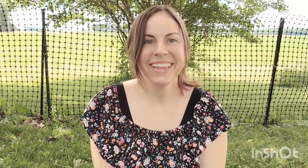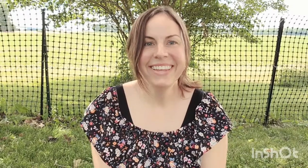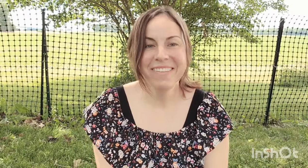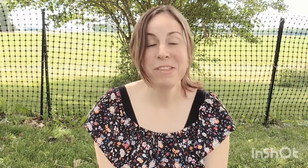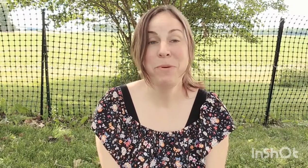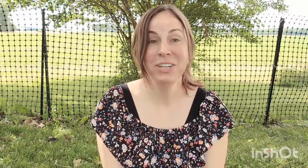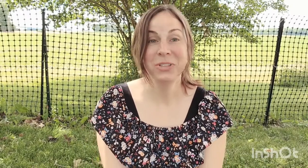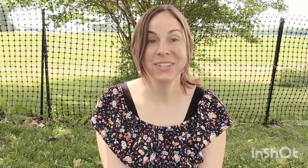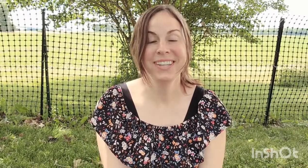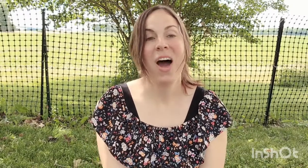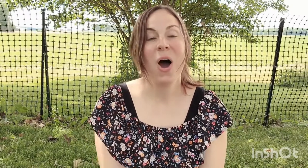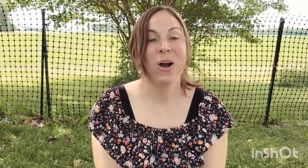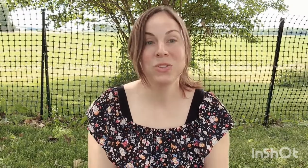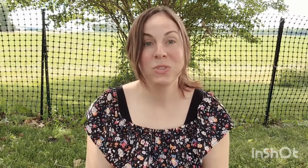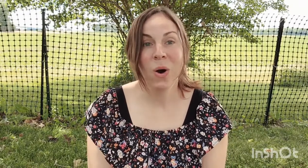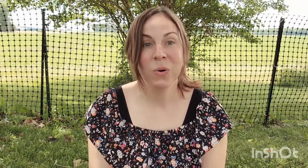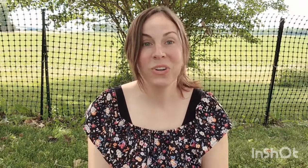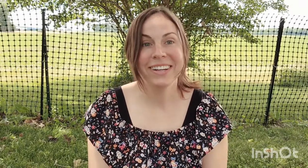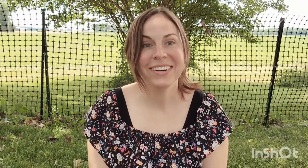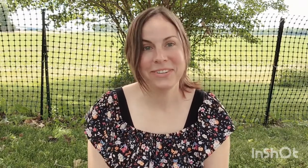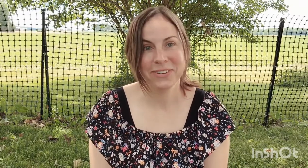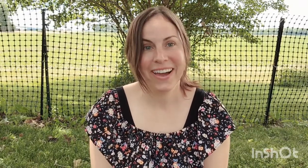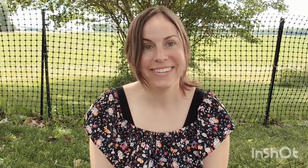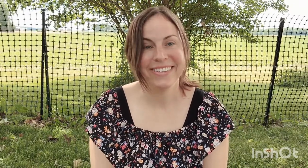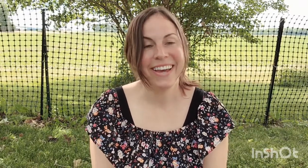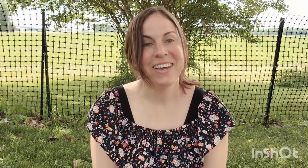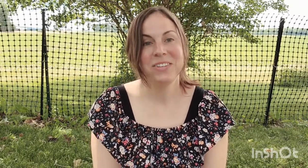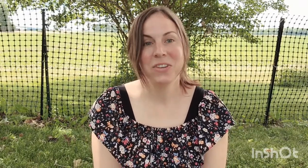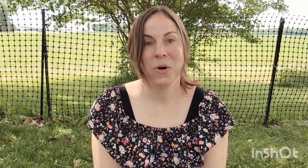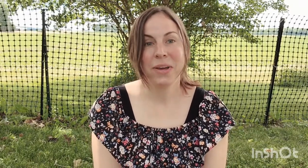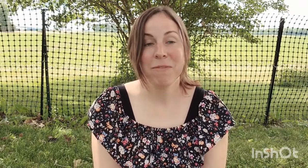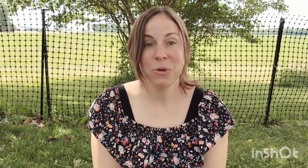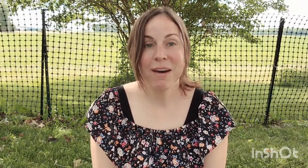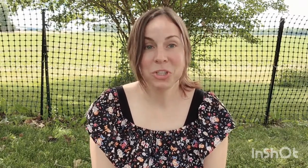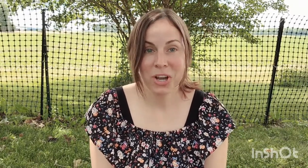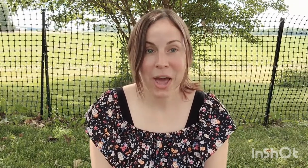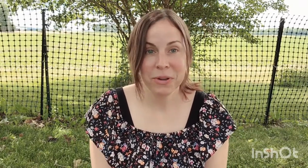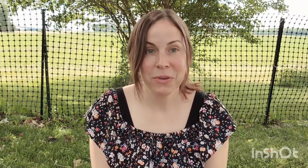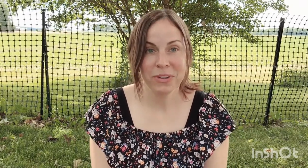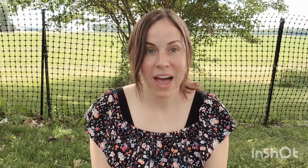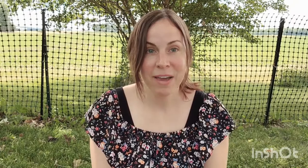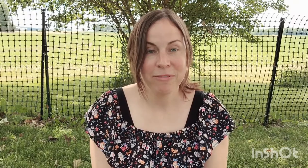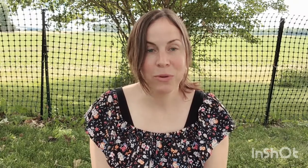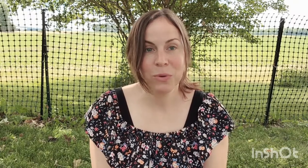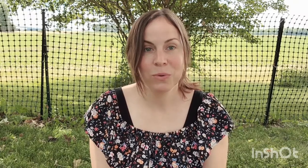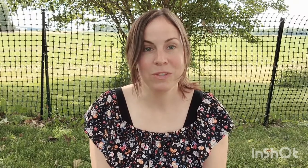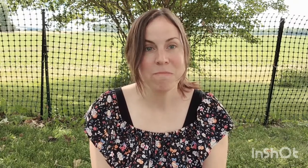Yes, the pictures are so clear and direct. So if you have a child in your life who's maybe